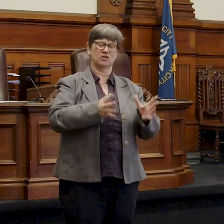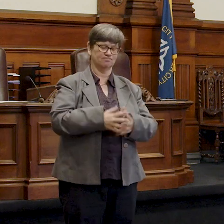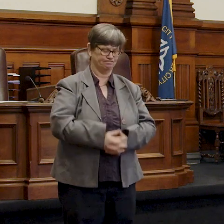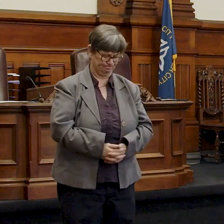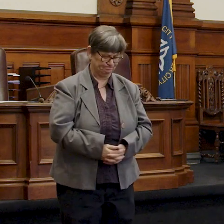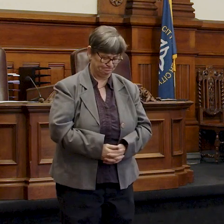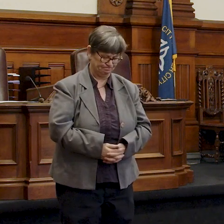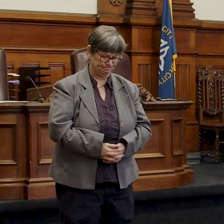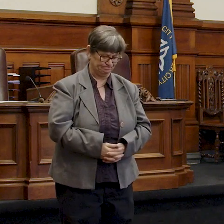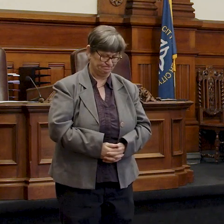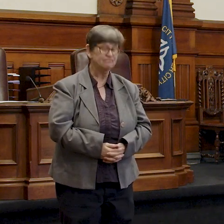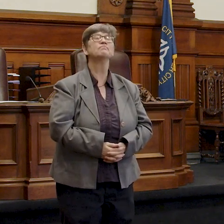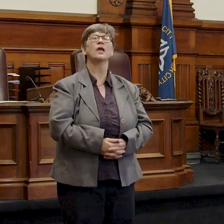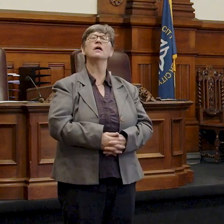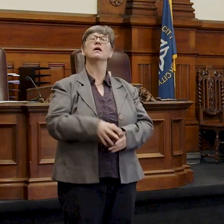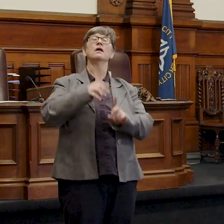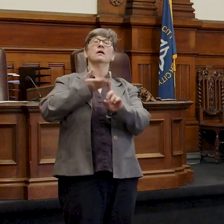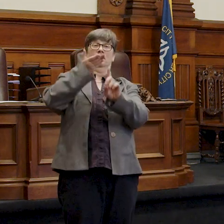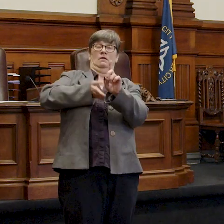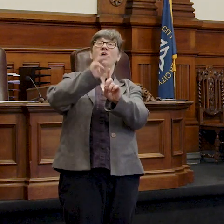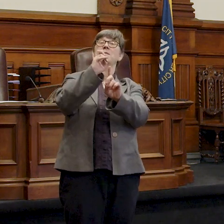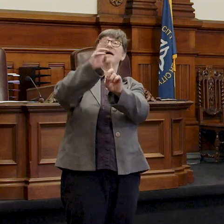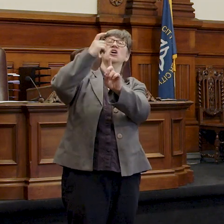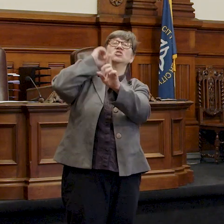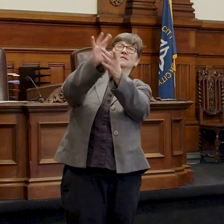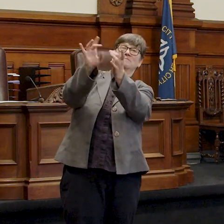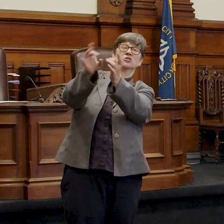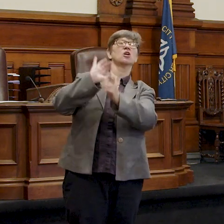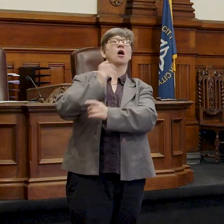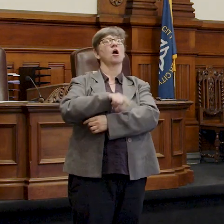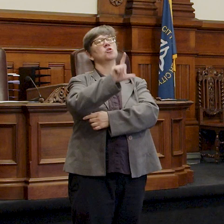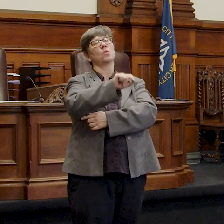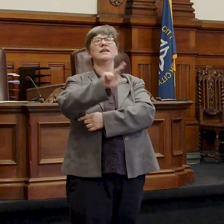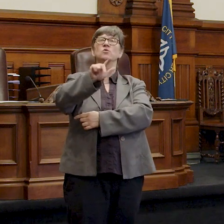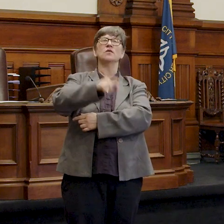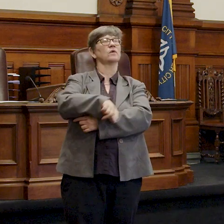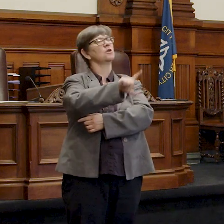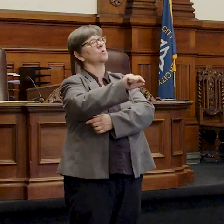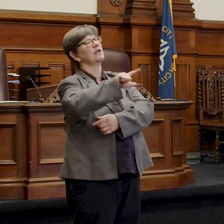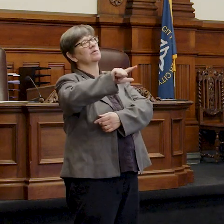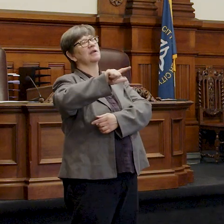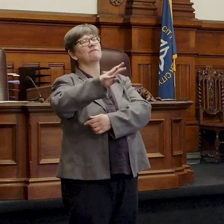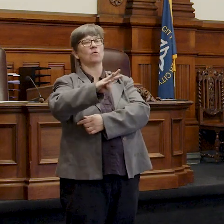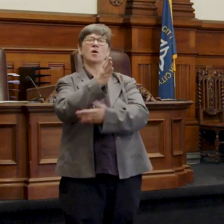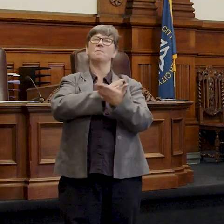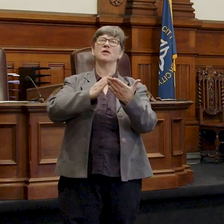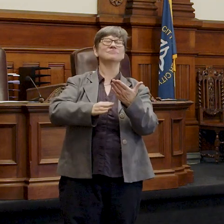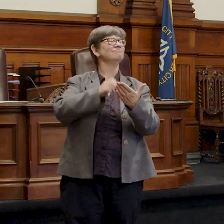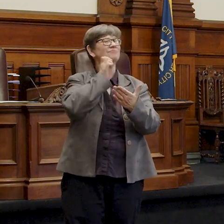As the Mayor just mentioned, our 2023-24 proposed budget contains no increase in the property tax levy.